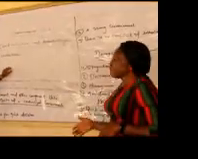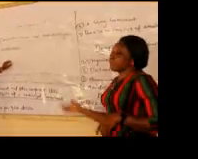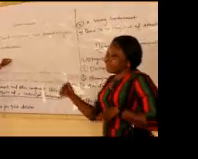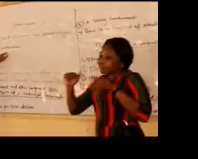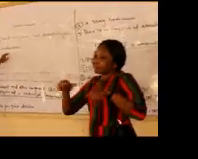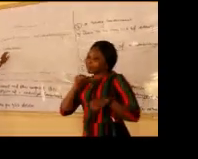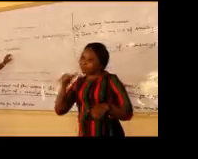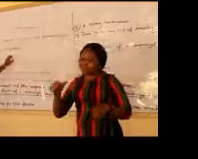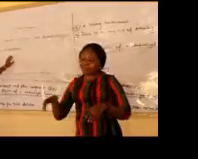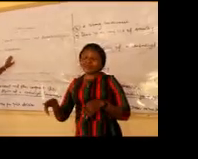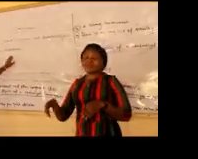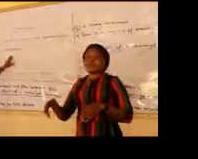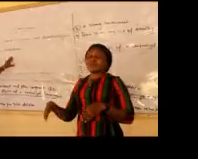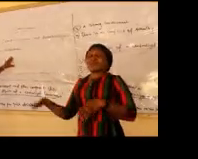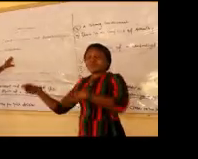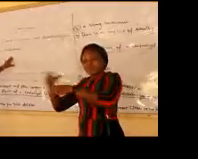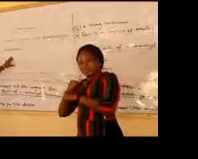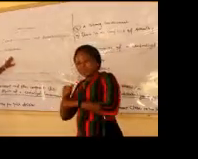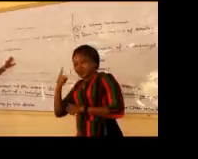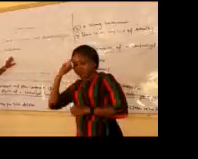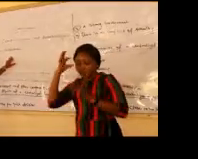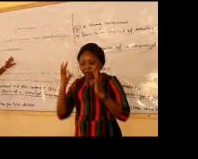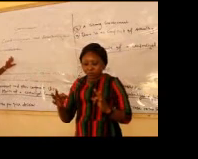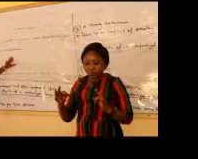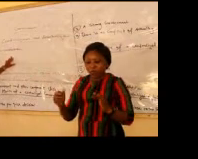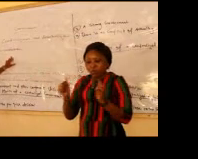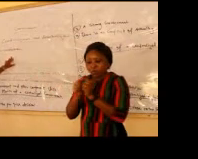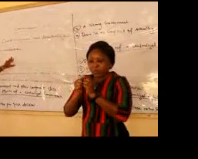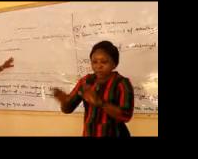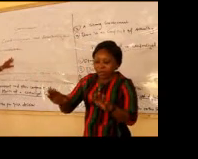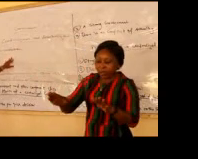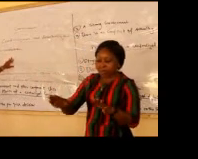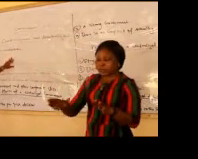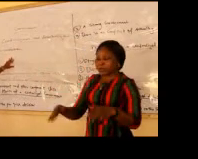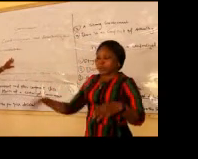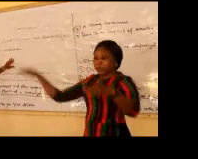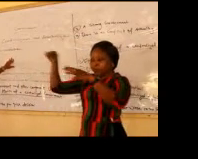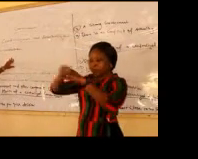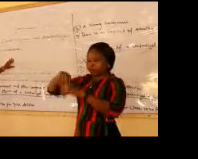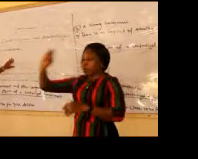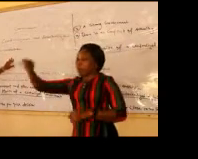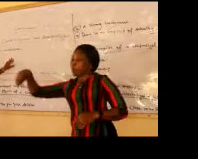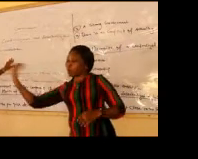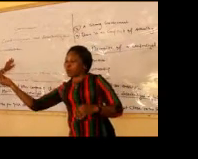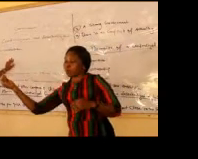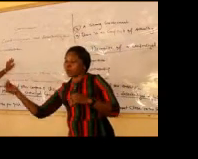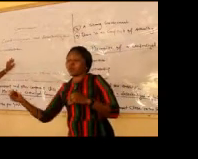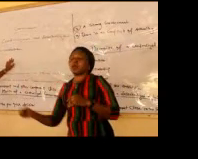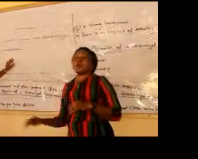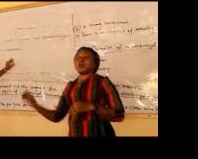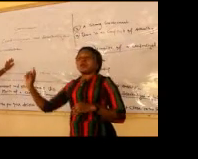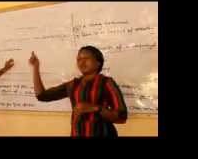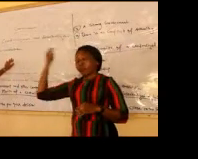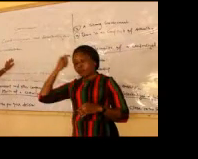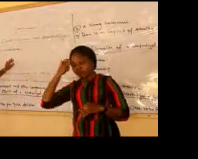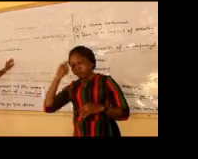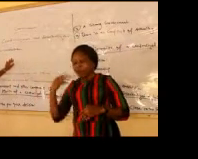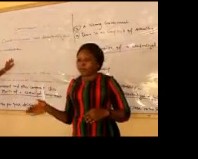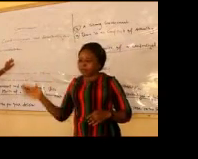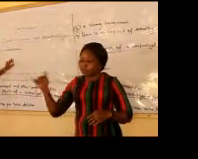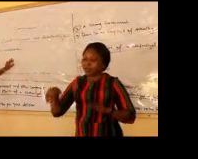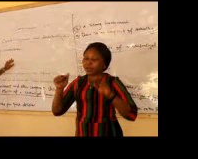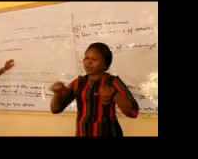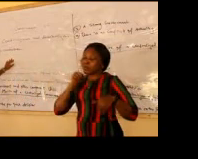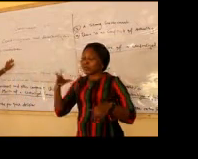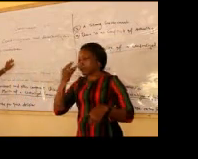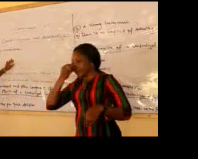decisions without involving the other components. So they cannot neglect either the state or